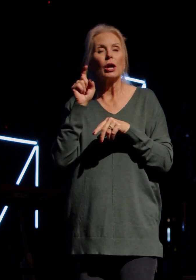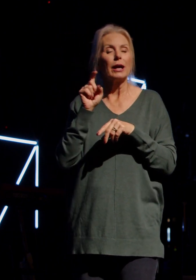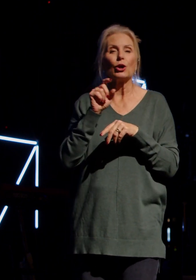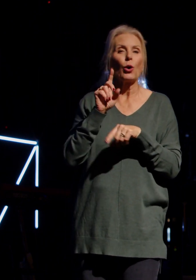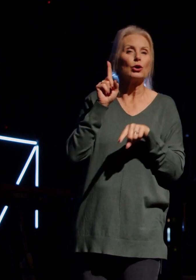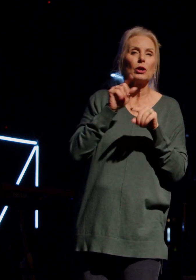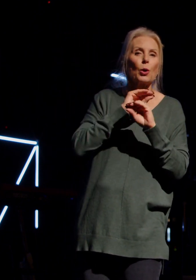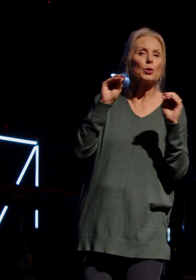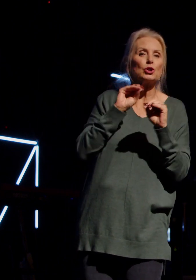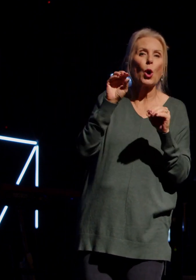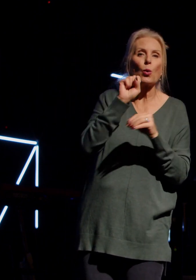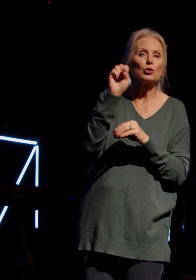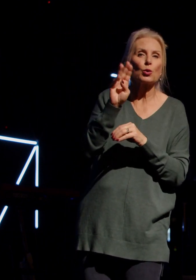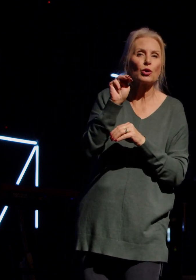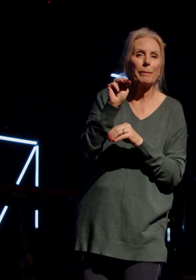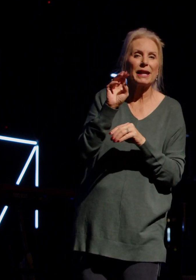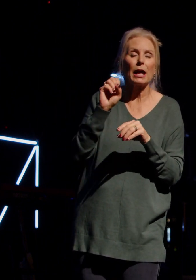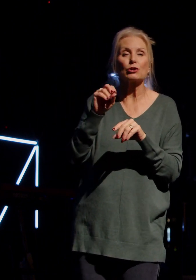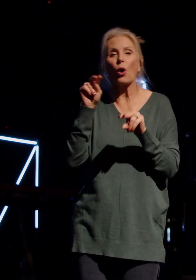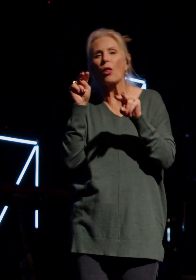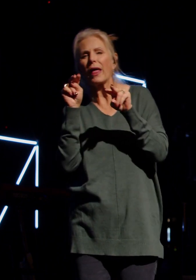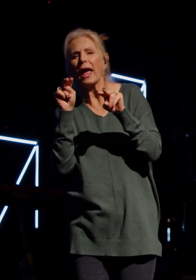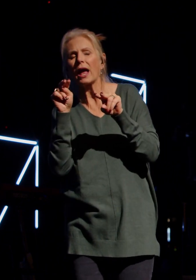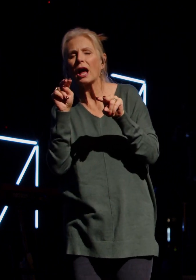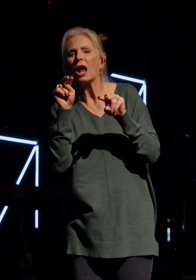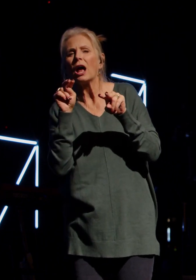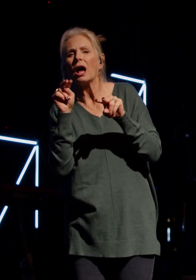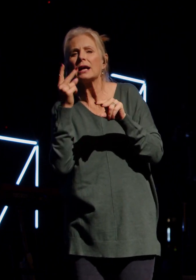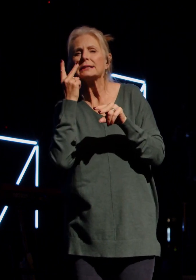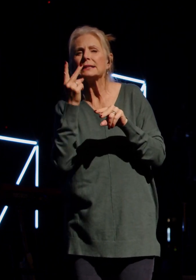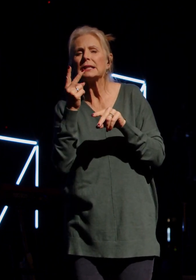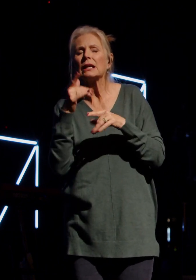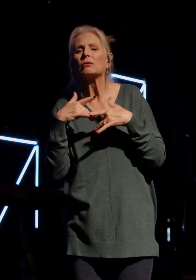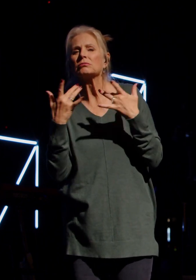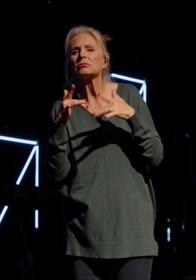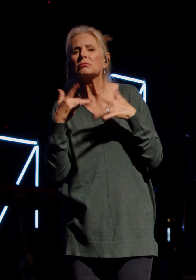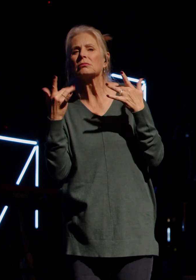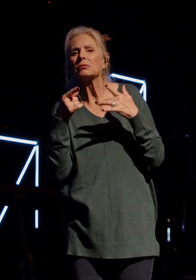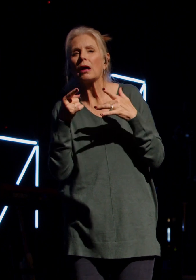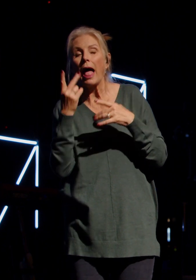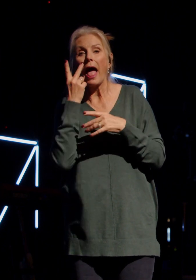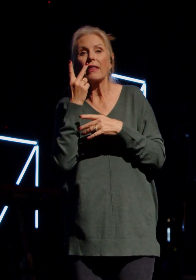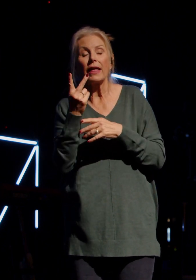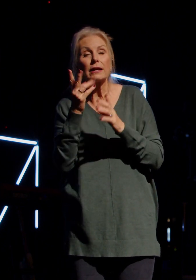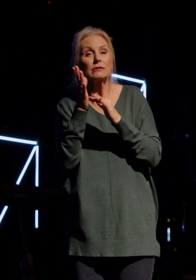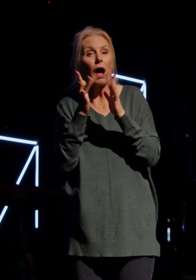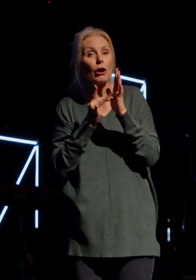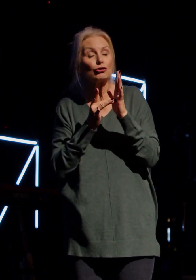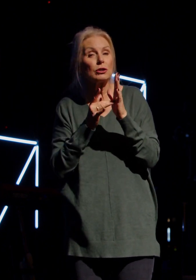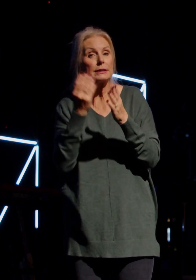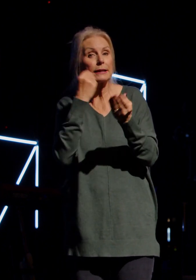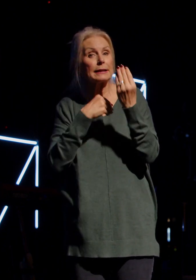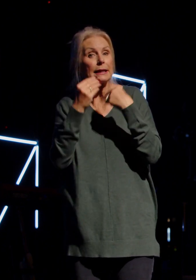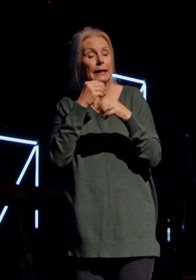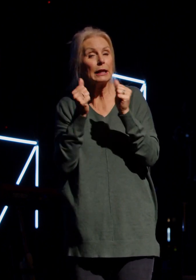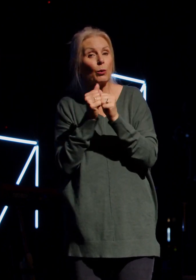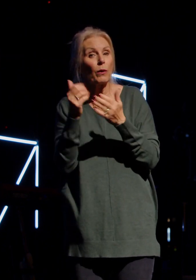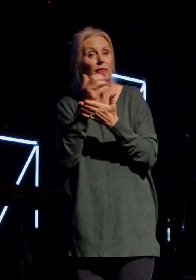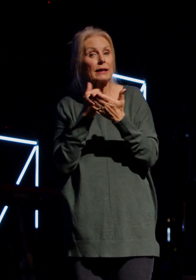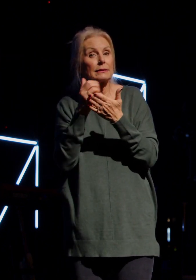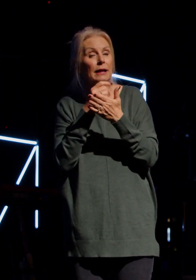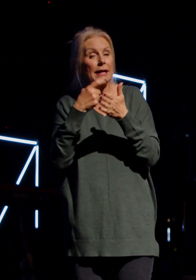just spy on them. Look at their house. What are they doing? What's going on? And they saw Jesus eating with tax